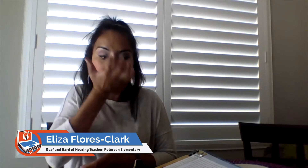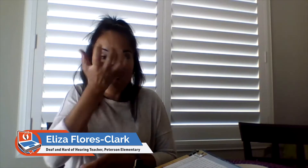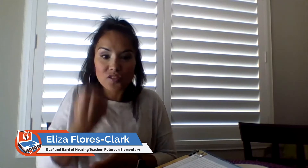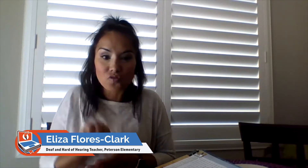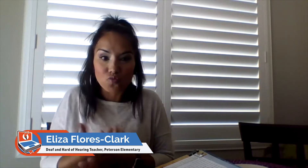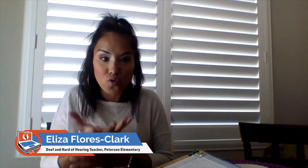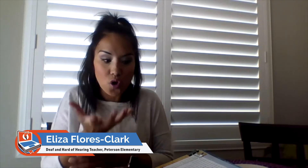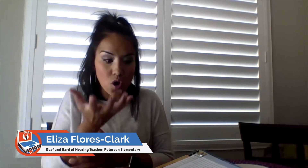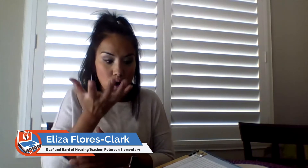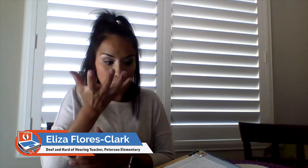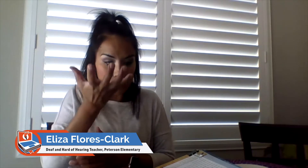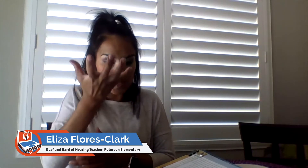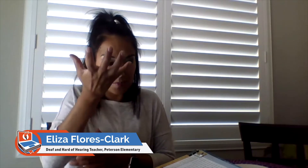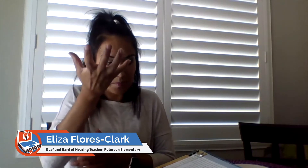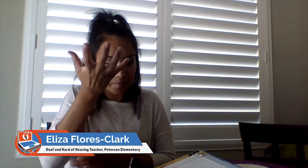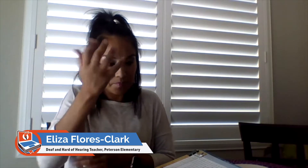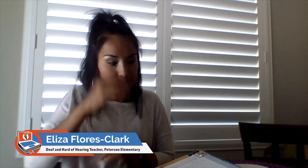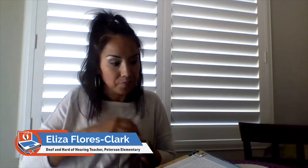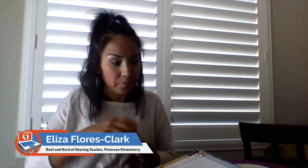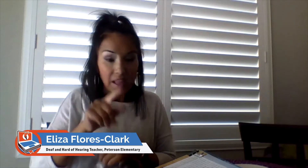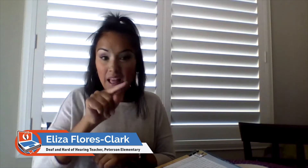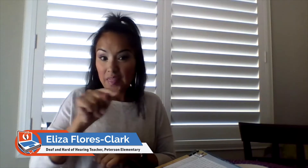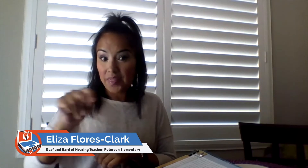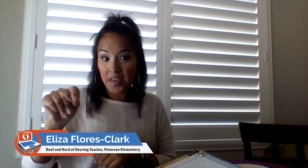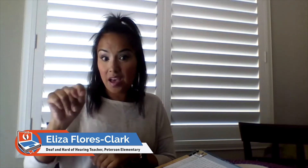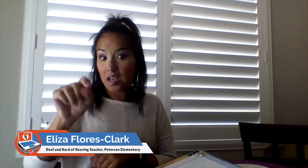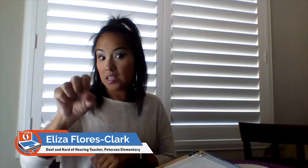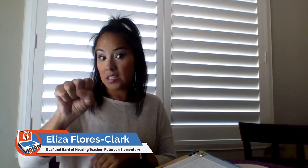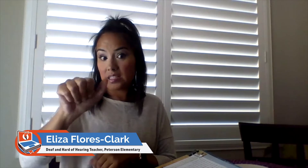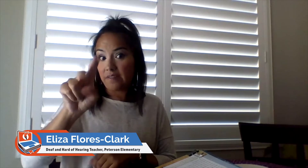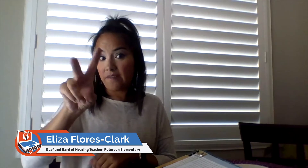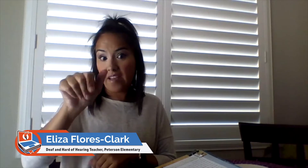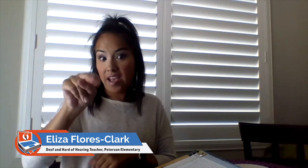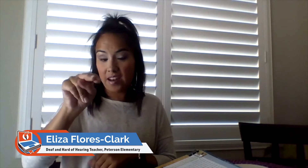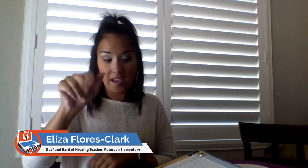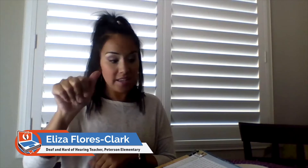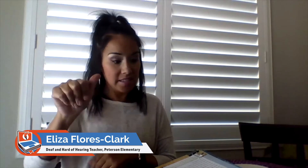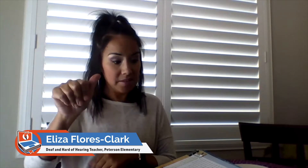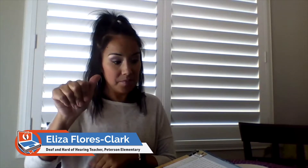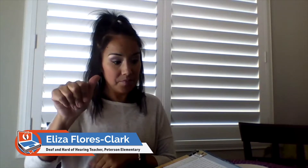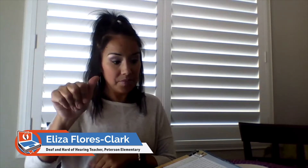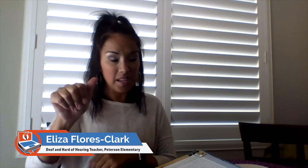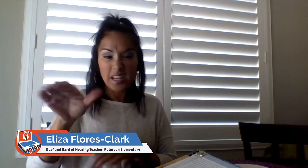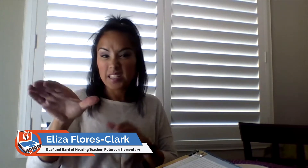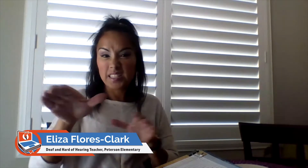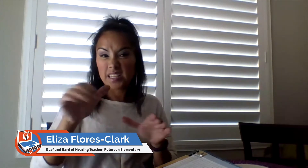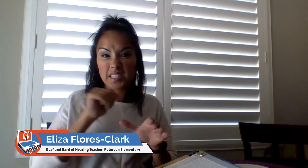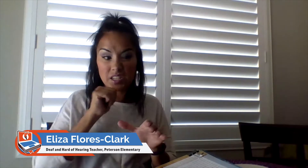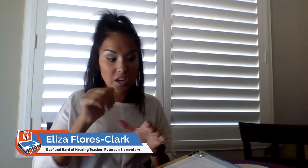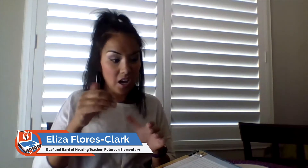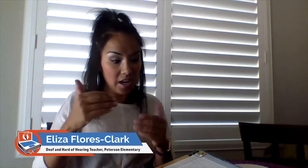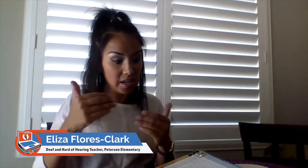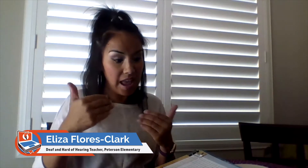grass grows. The savannas does